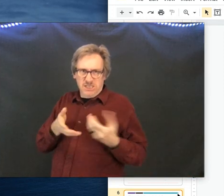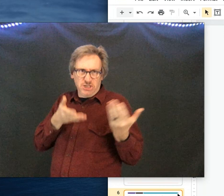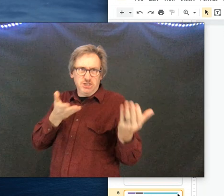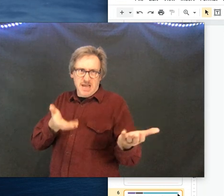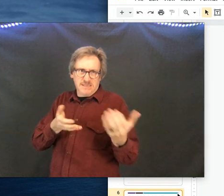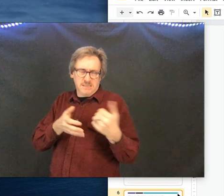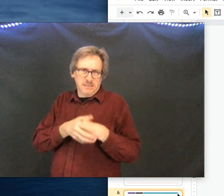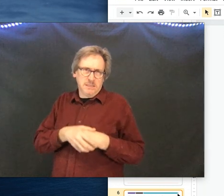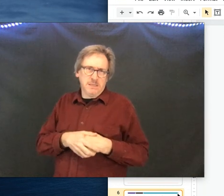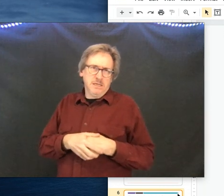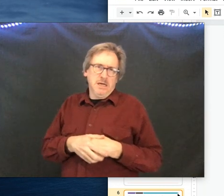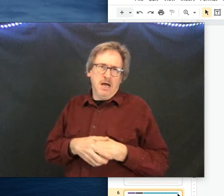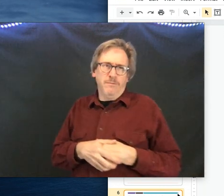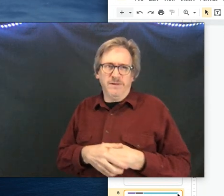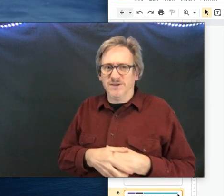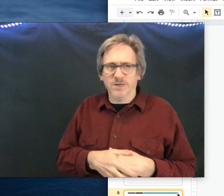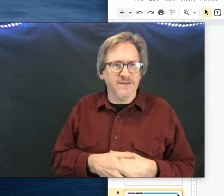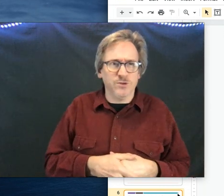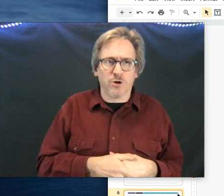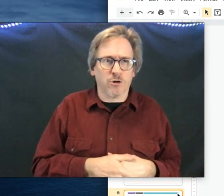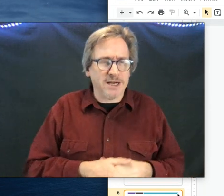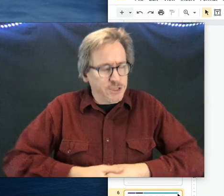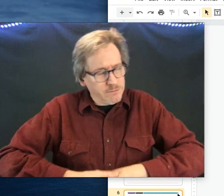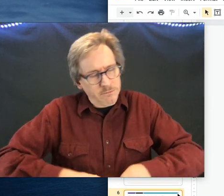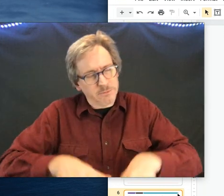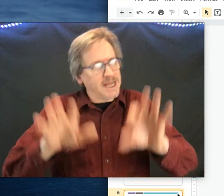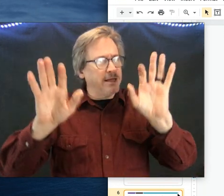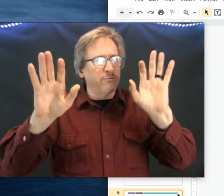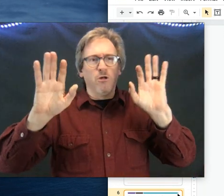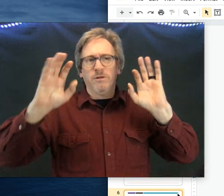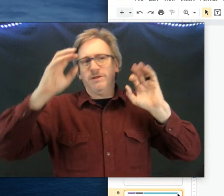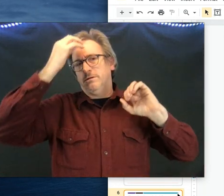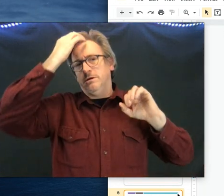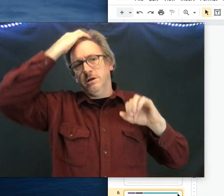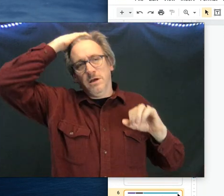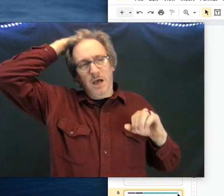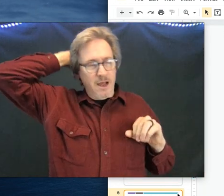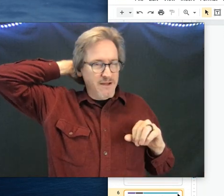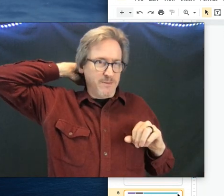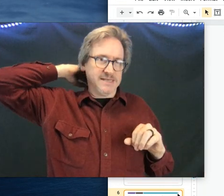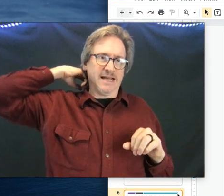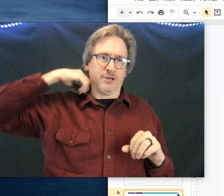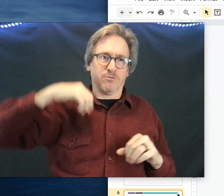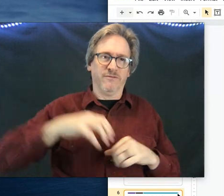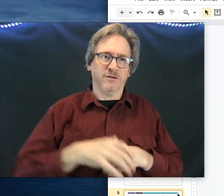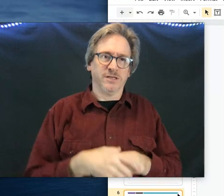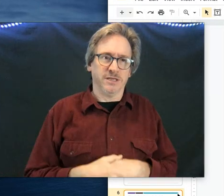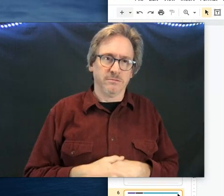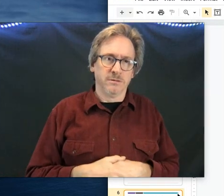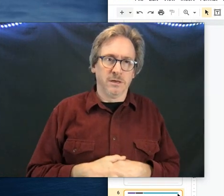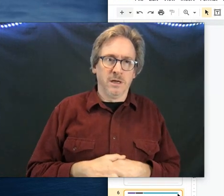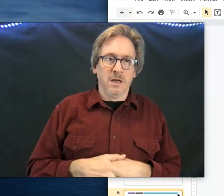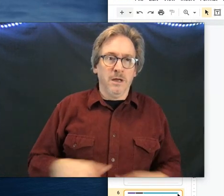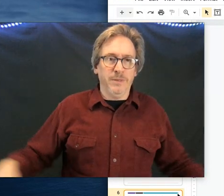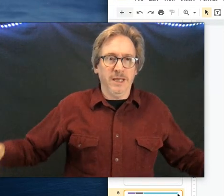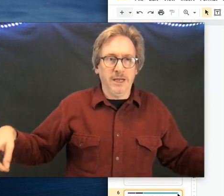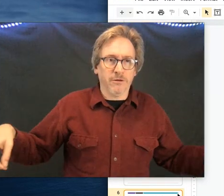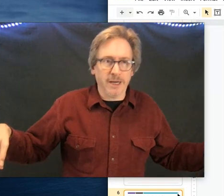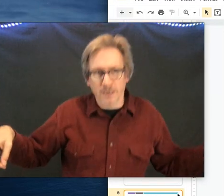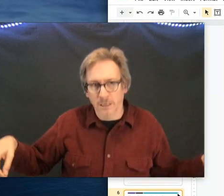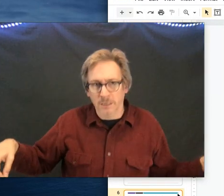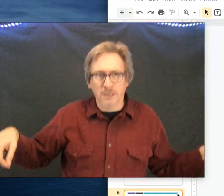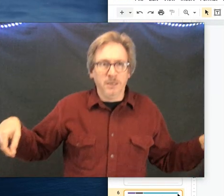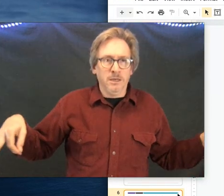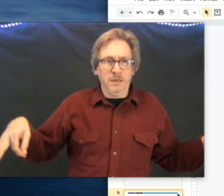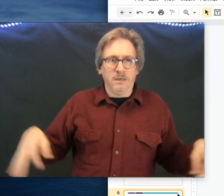can suggest. If someone gives you a correction, take it, roll with it. Everybody's got their preference. And being